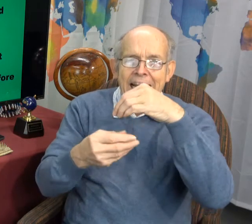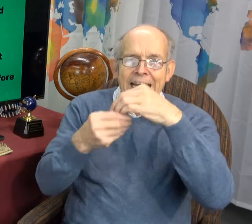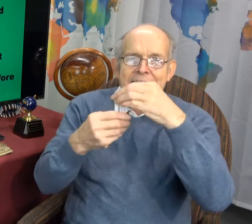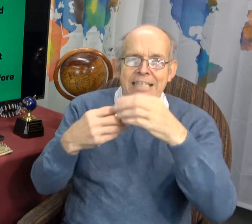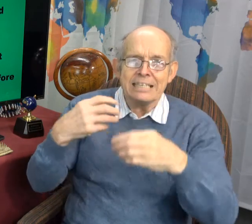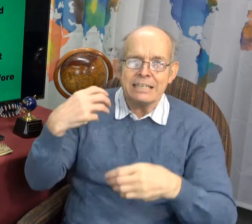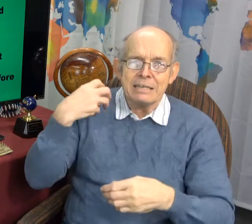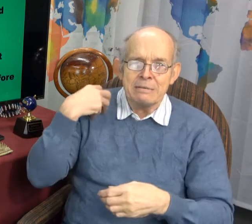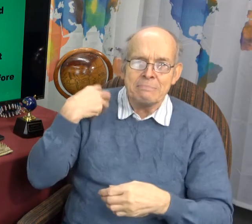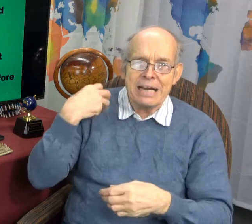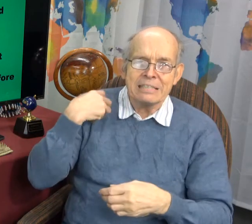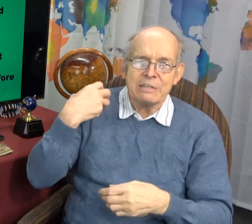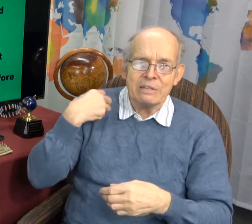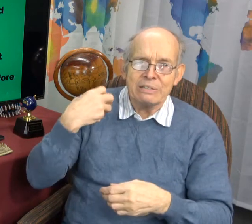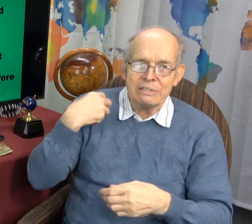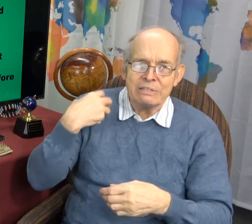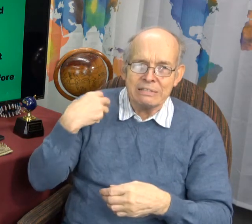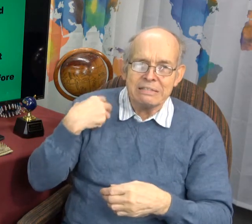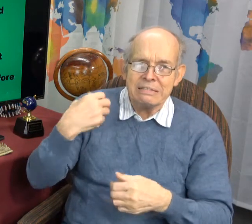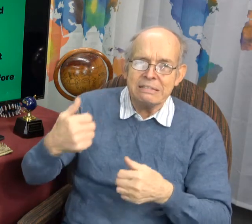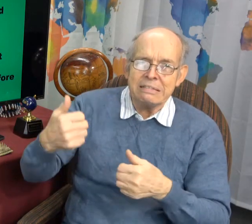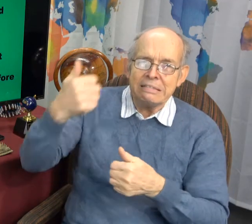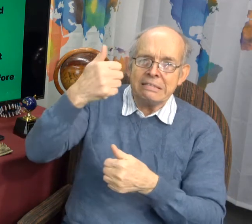and master